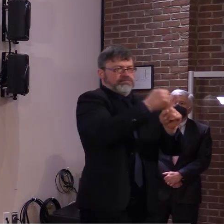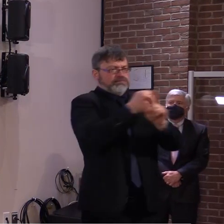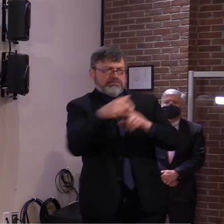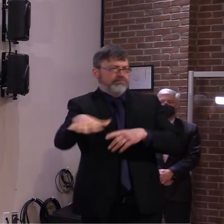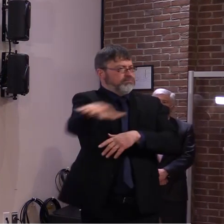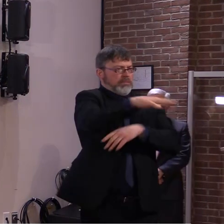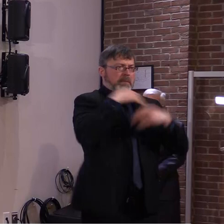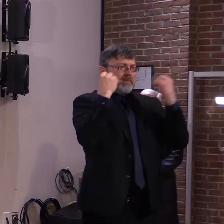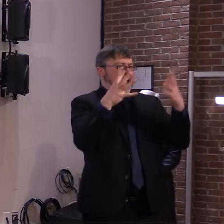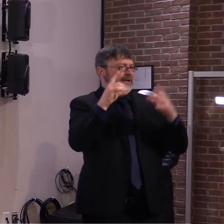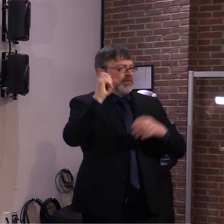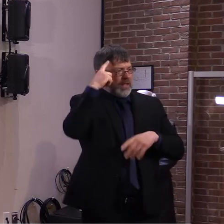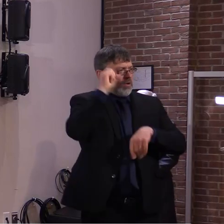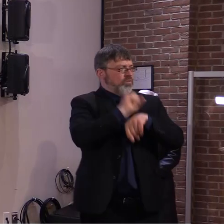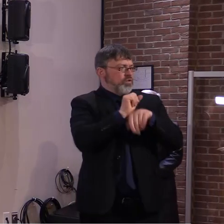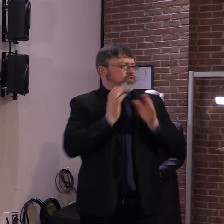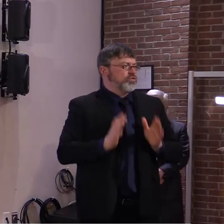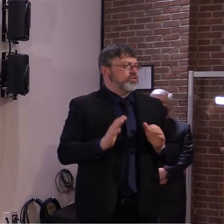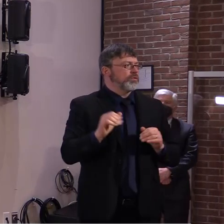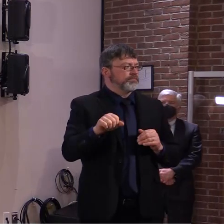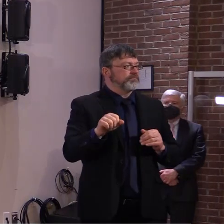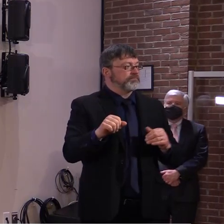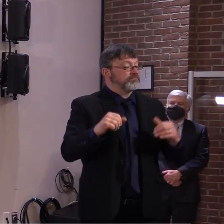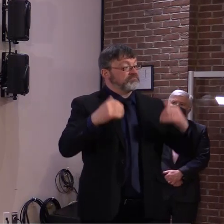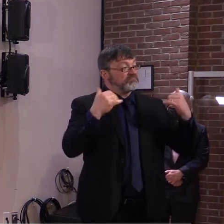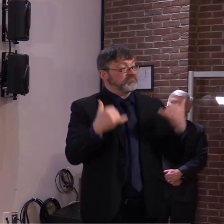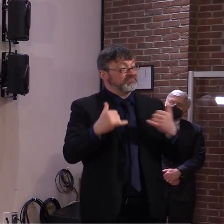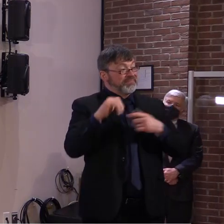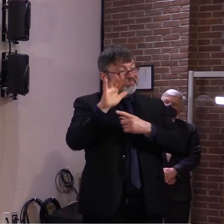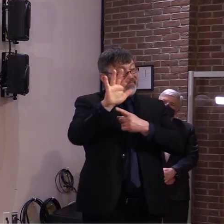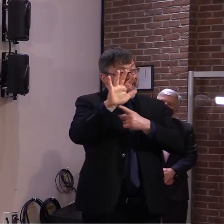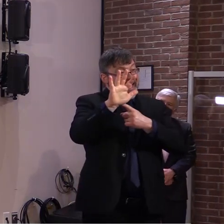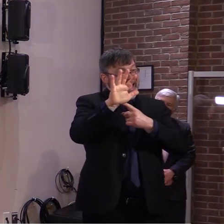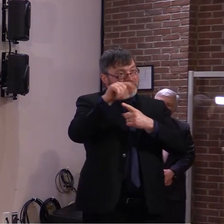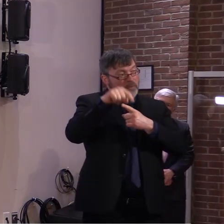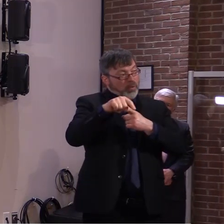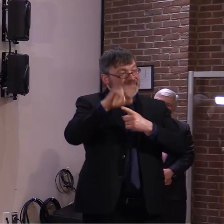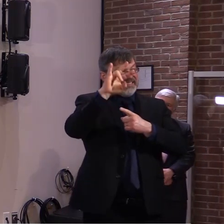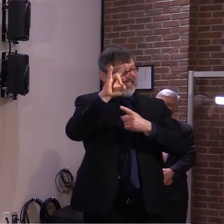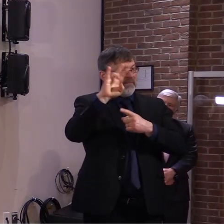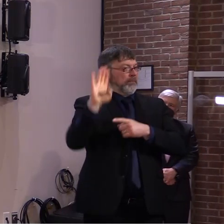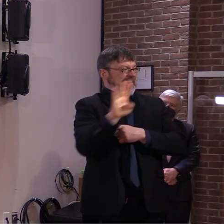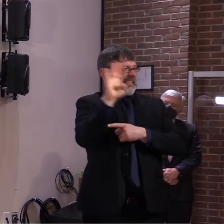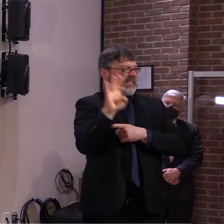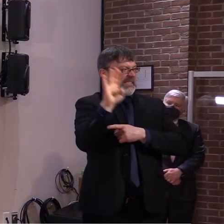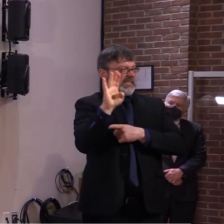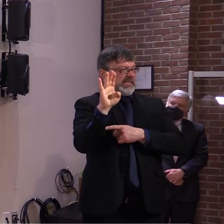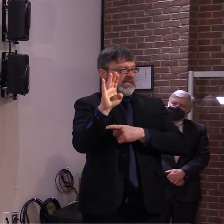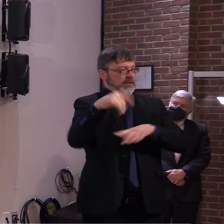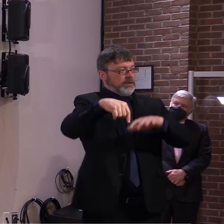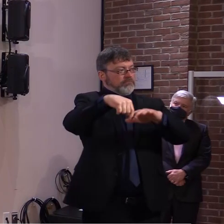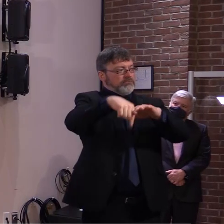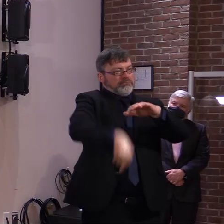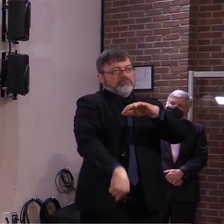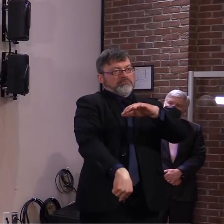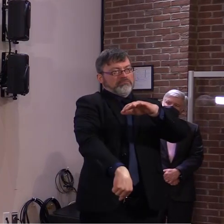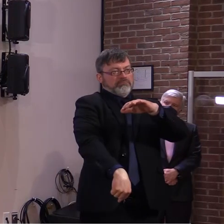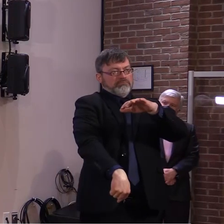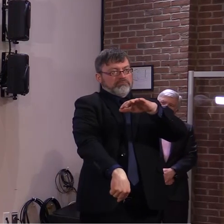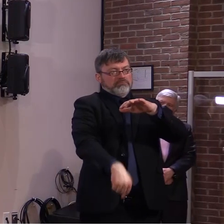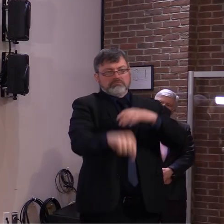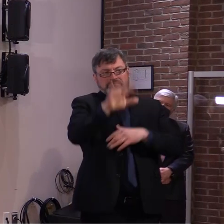unfunded liability that has to be dealt with because if we don't, it's going